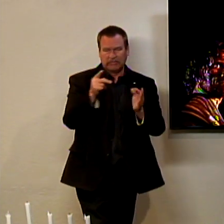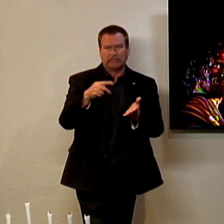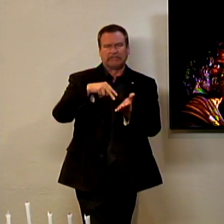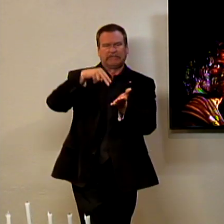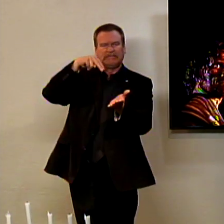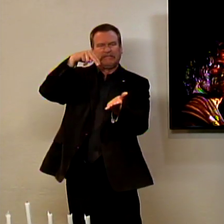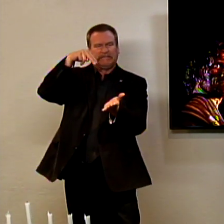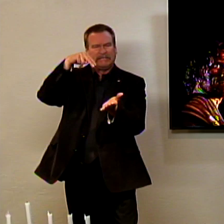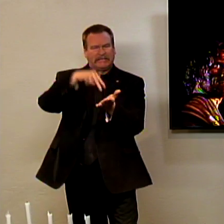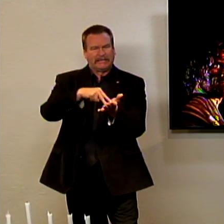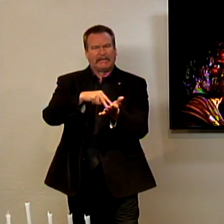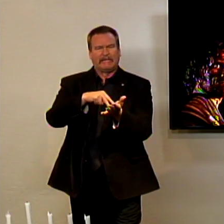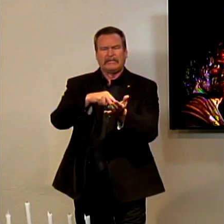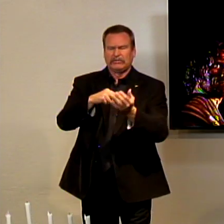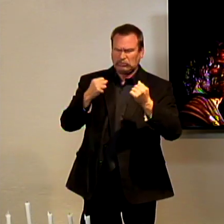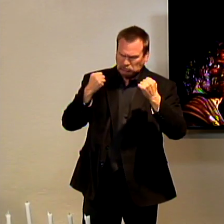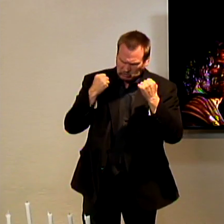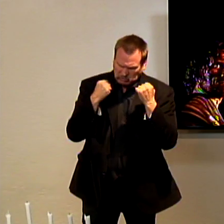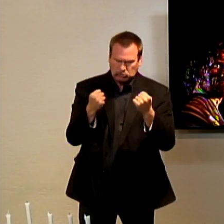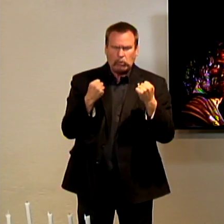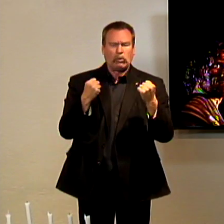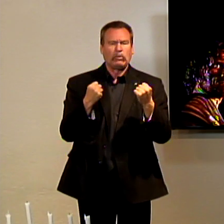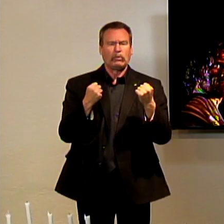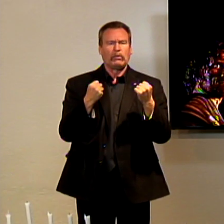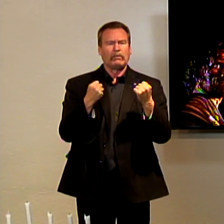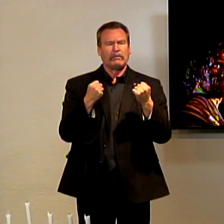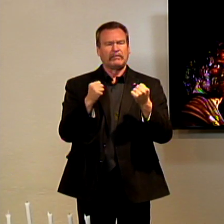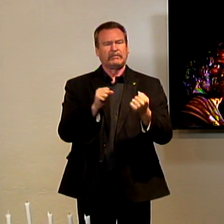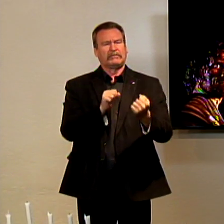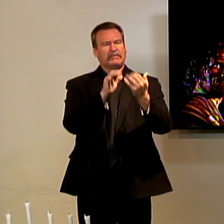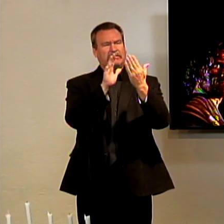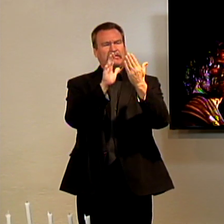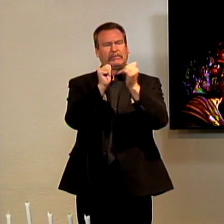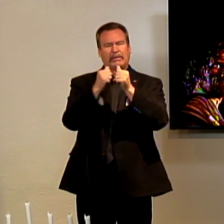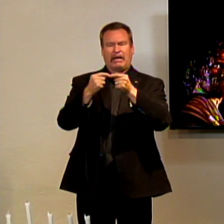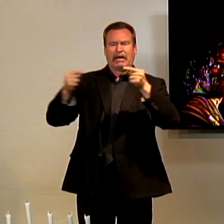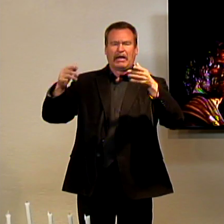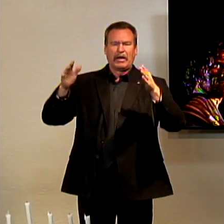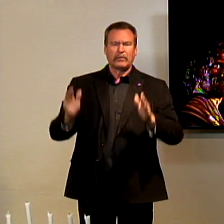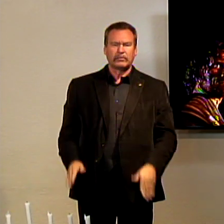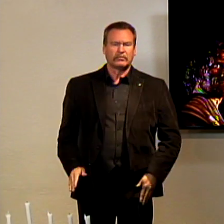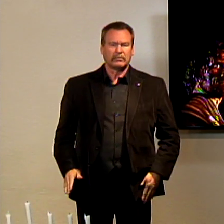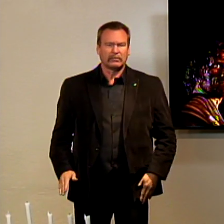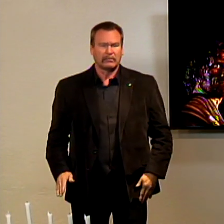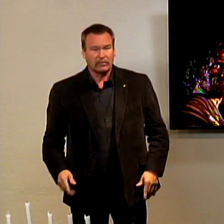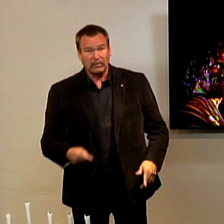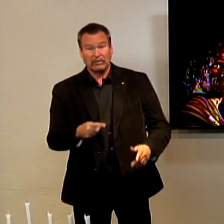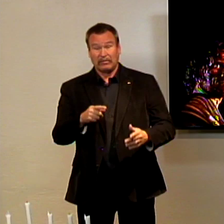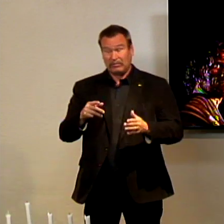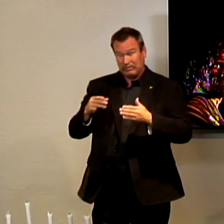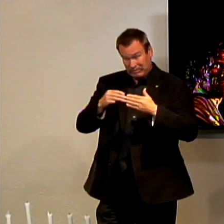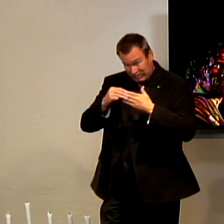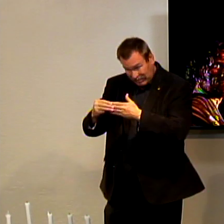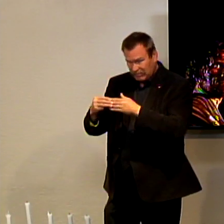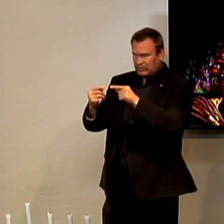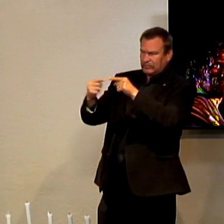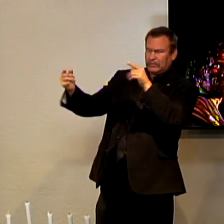and 8. And then it says that he stood firm in the face of adversity, in the face of